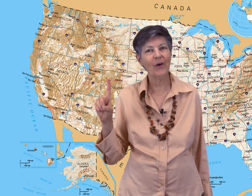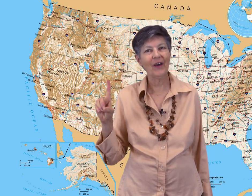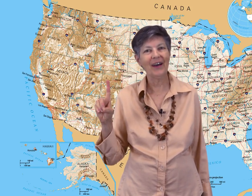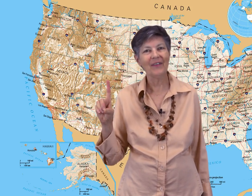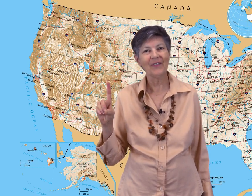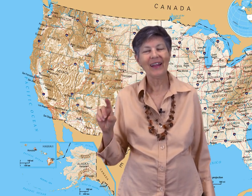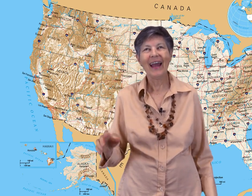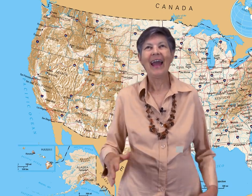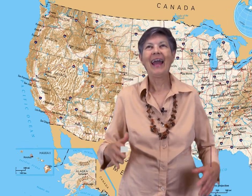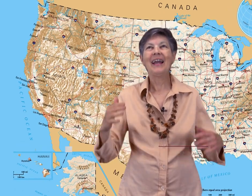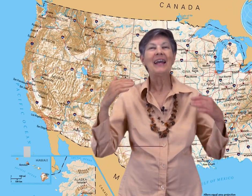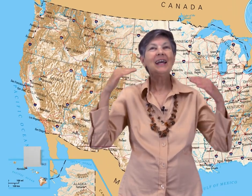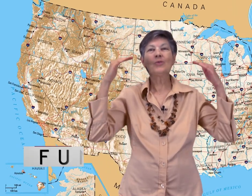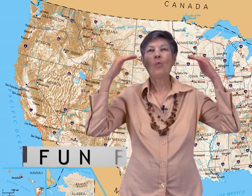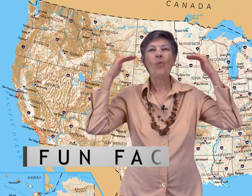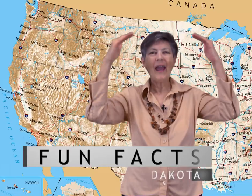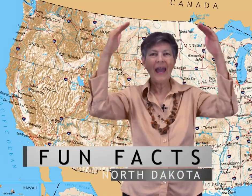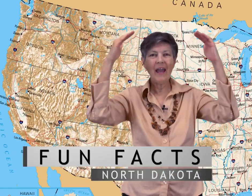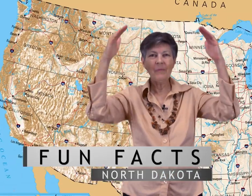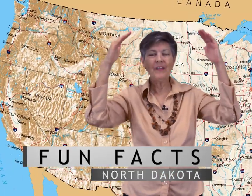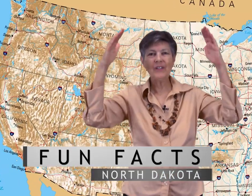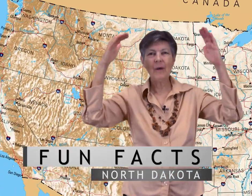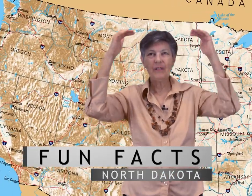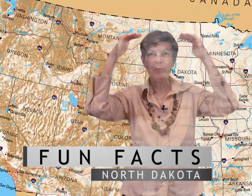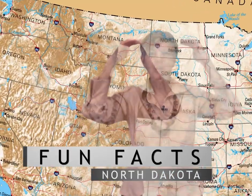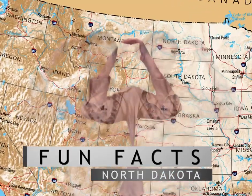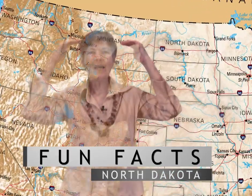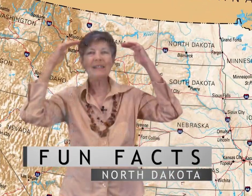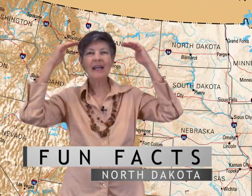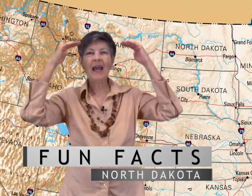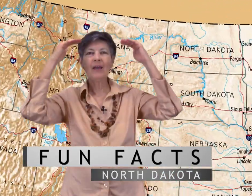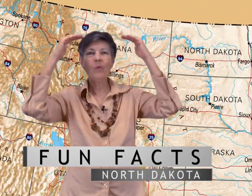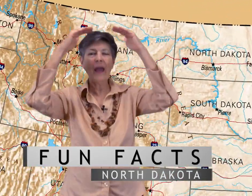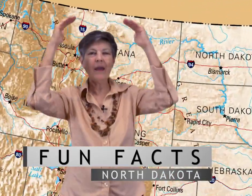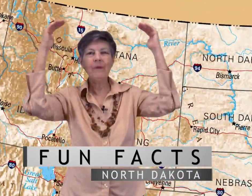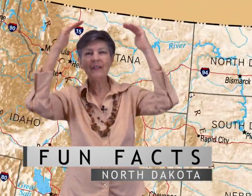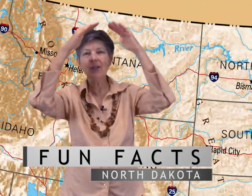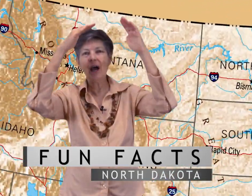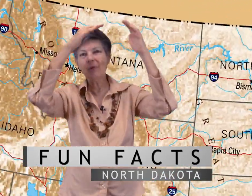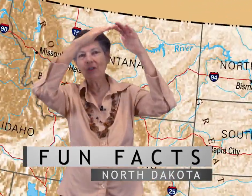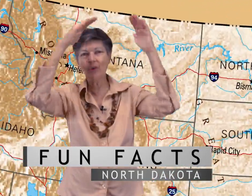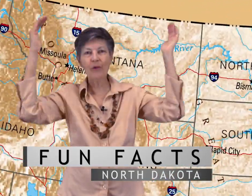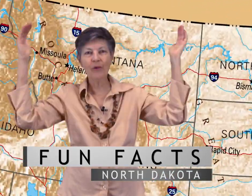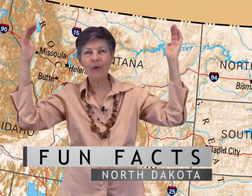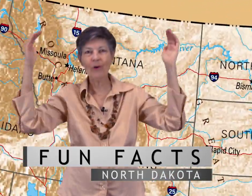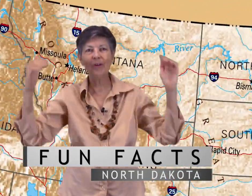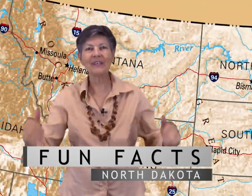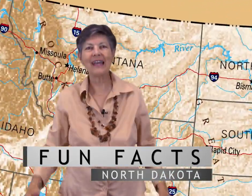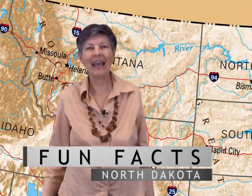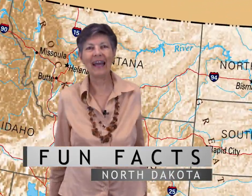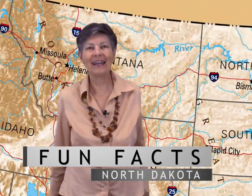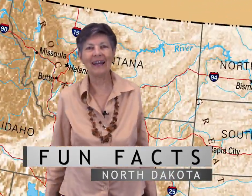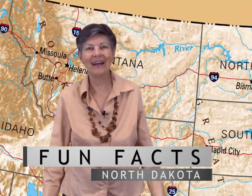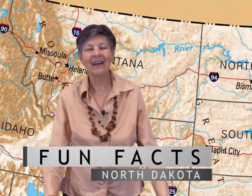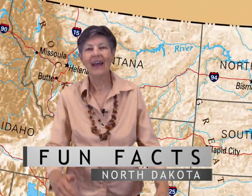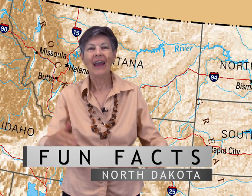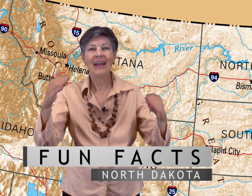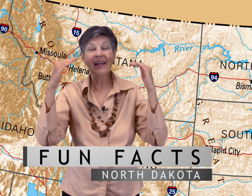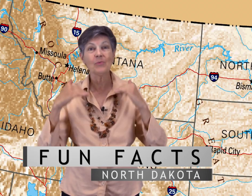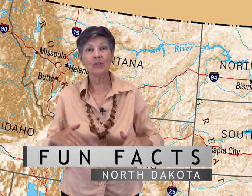Dakota. And it's way up at the top. It's a Midwest state, way up at the top. Its northern border is Canada. And guess what's